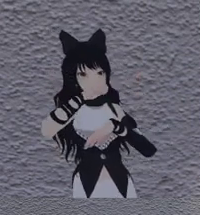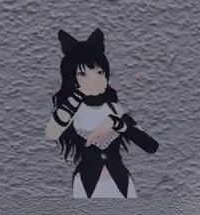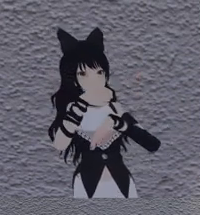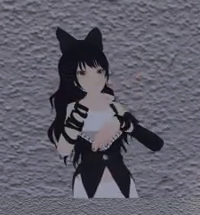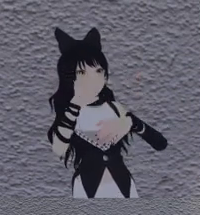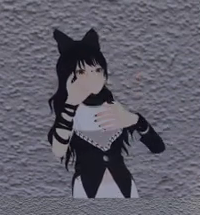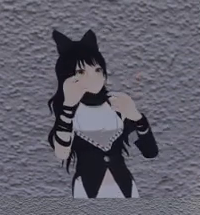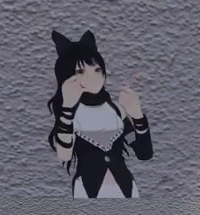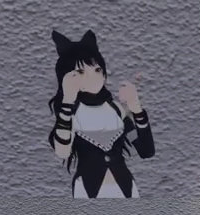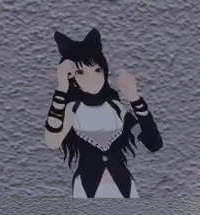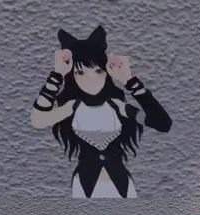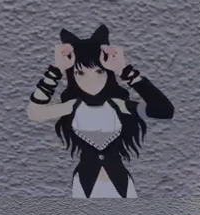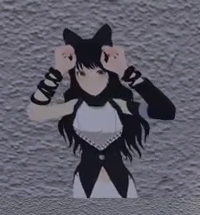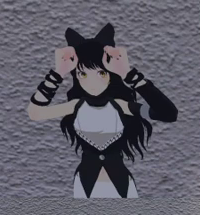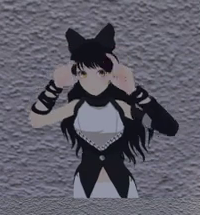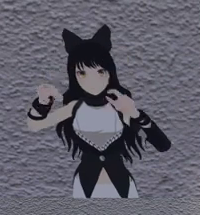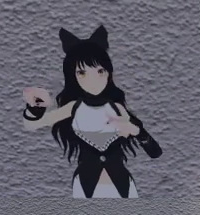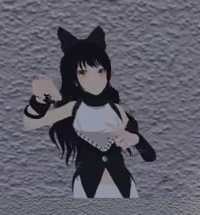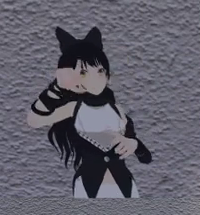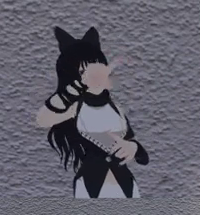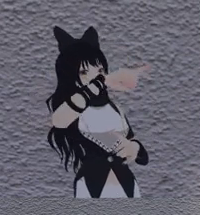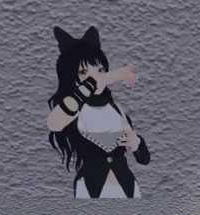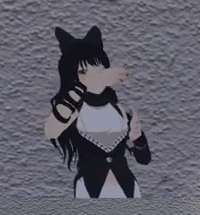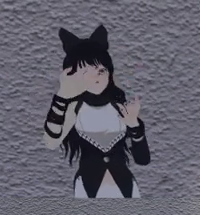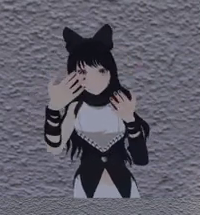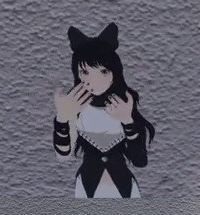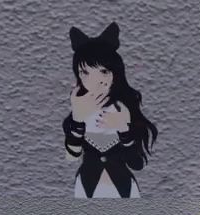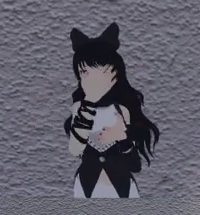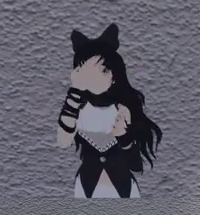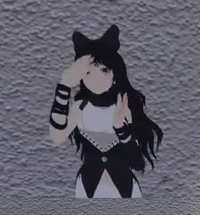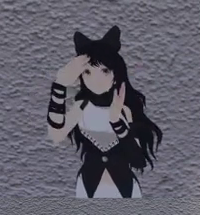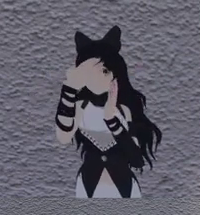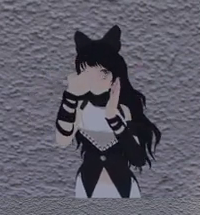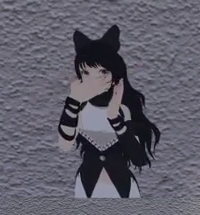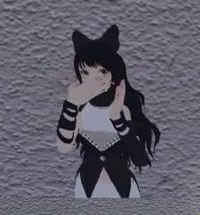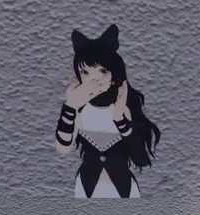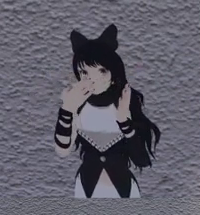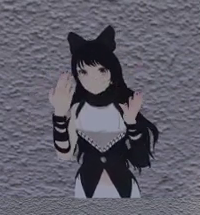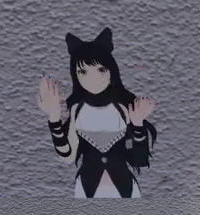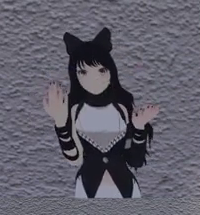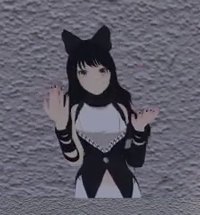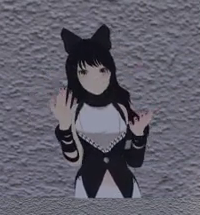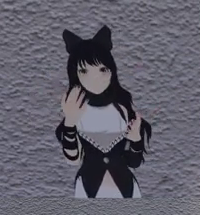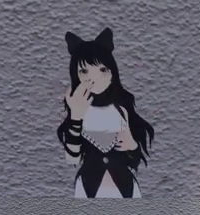And also, I'm very excited to teach you all this new lesson setup.